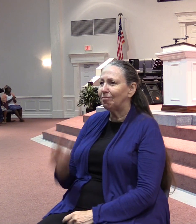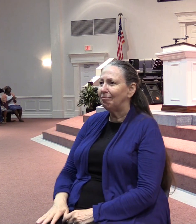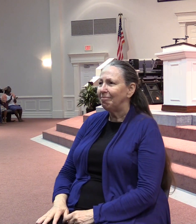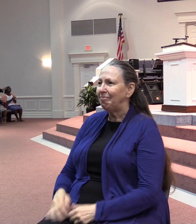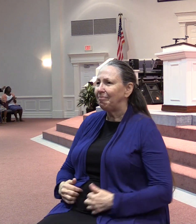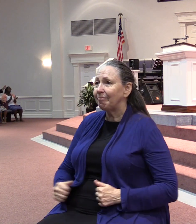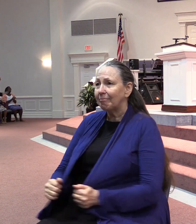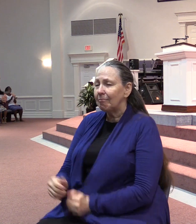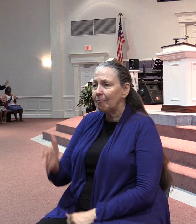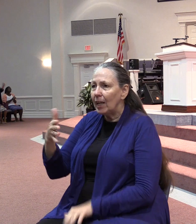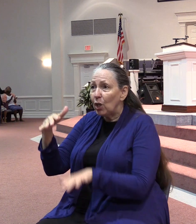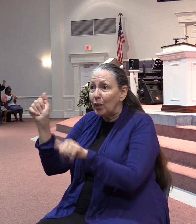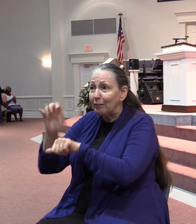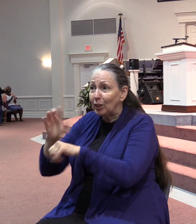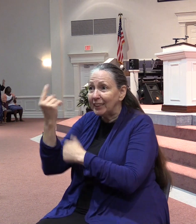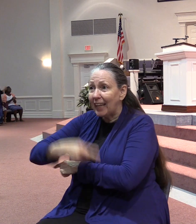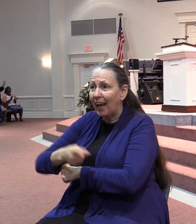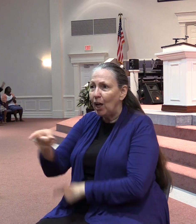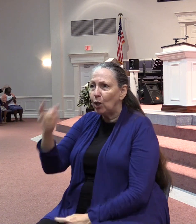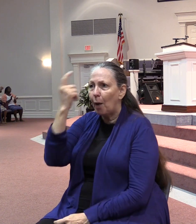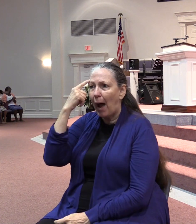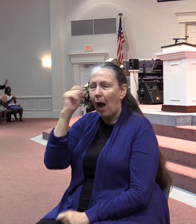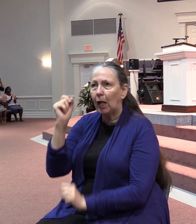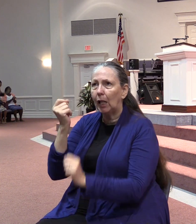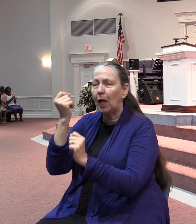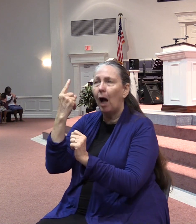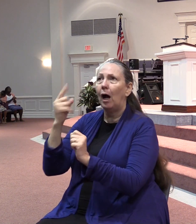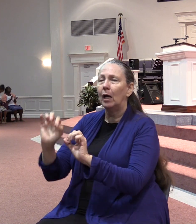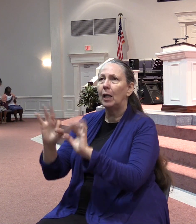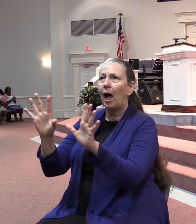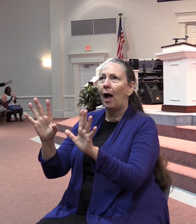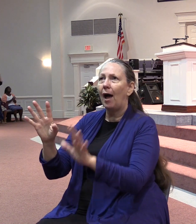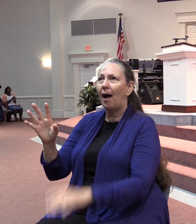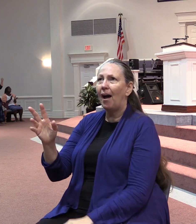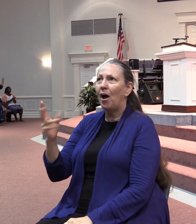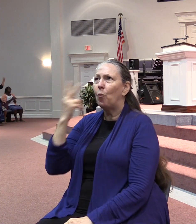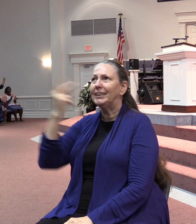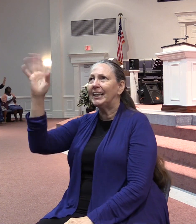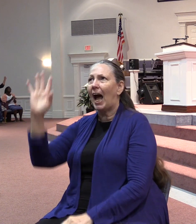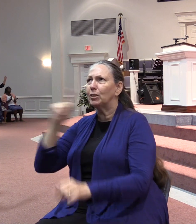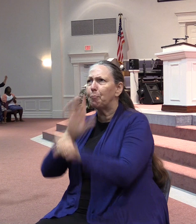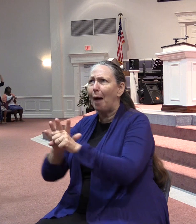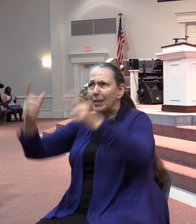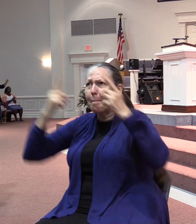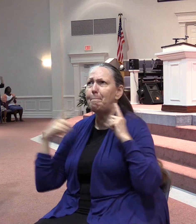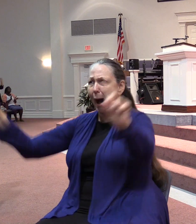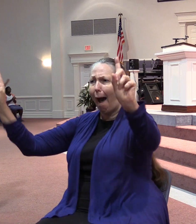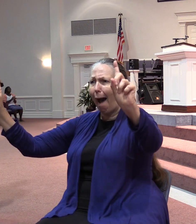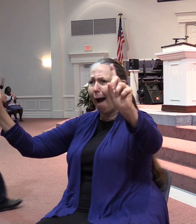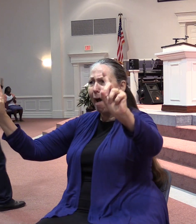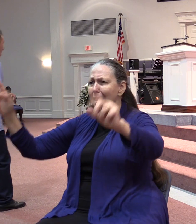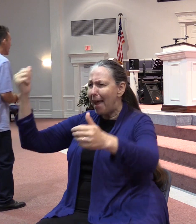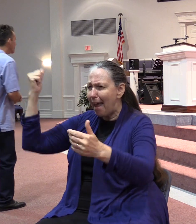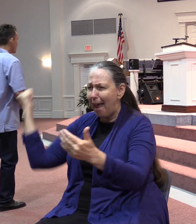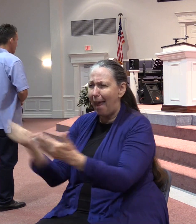I want you to leave this service today with the revelation that we can see God fulfill every promise that